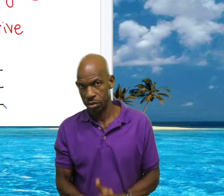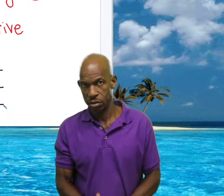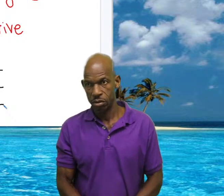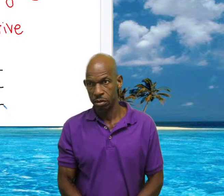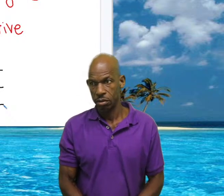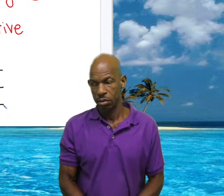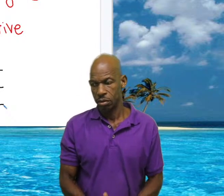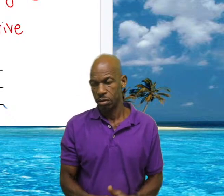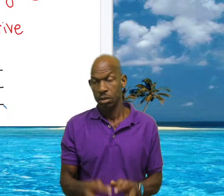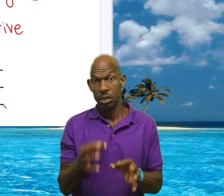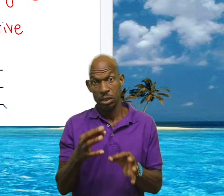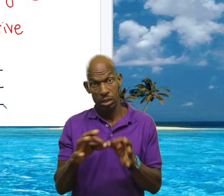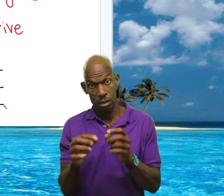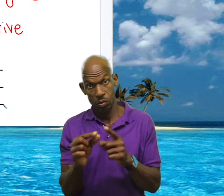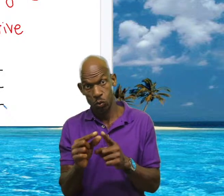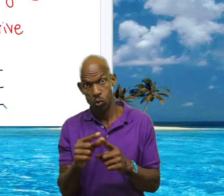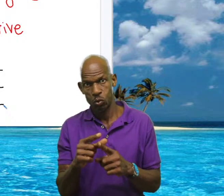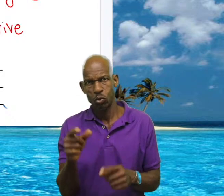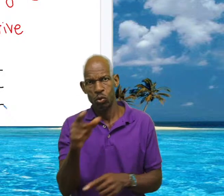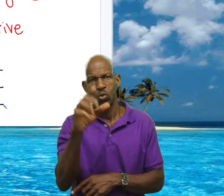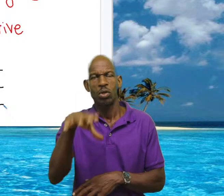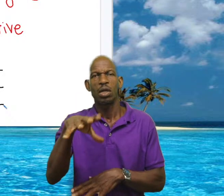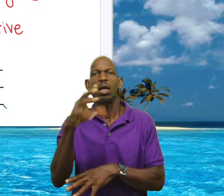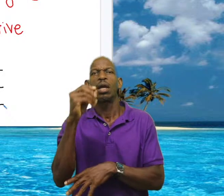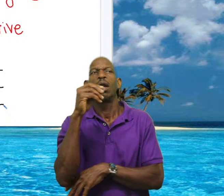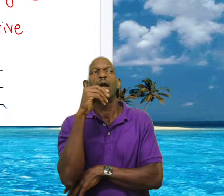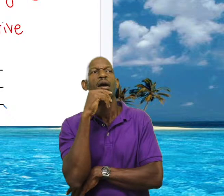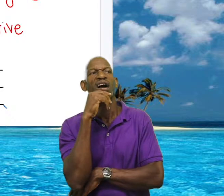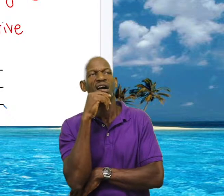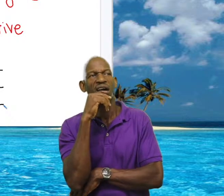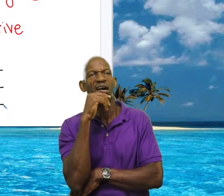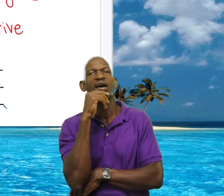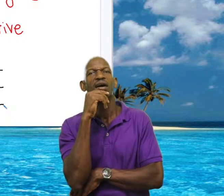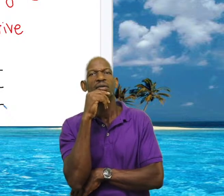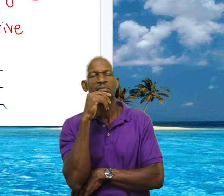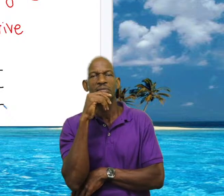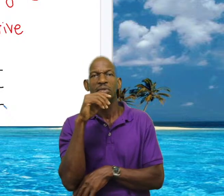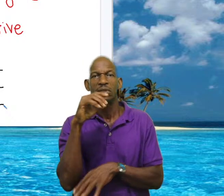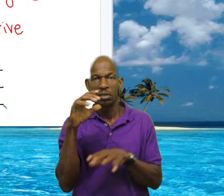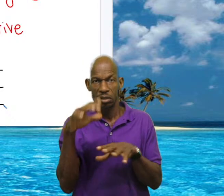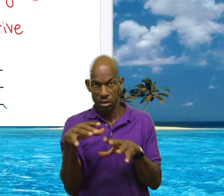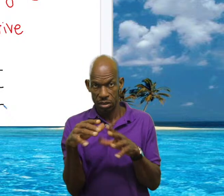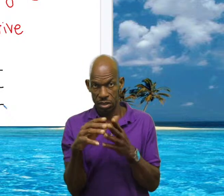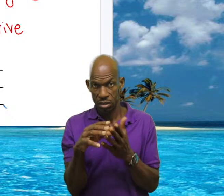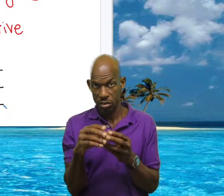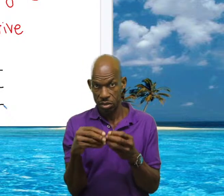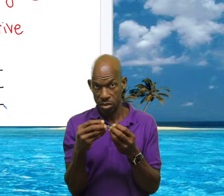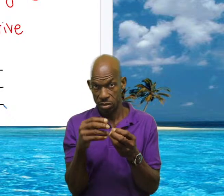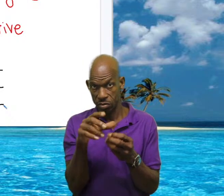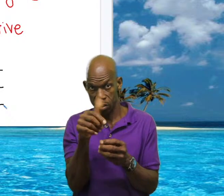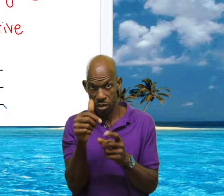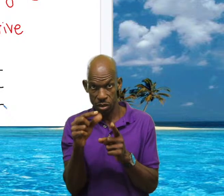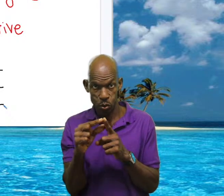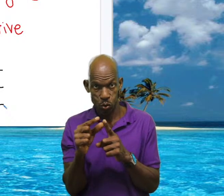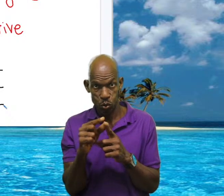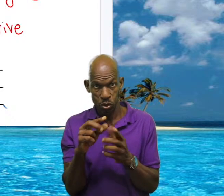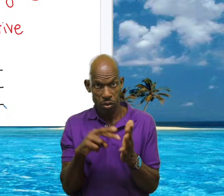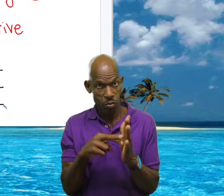see these words, you can sign them easily. But could you give me a word that means the same like these? We